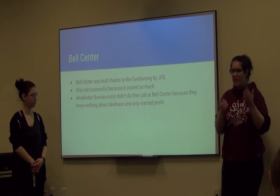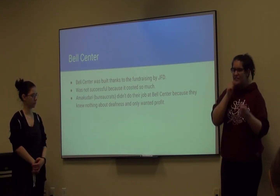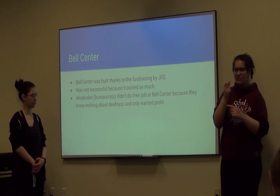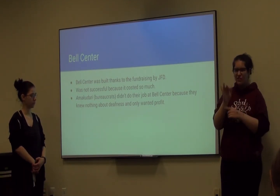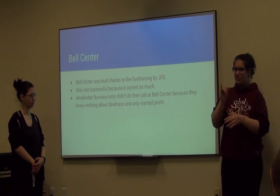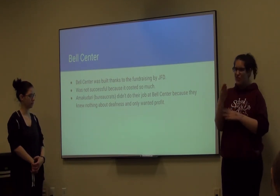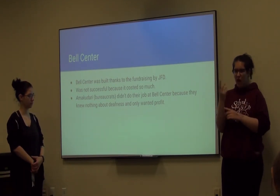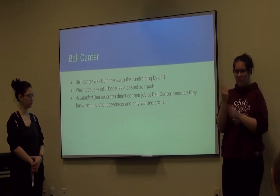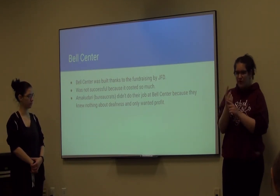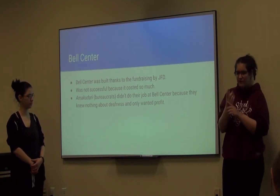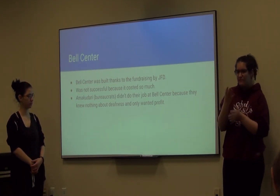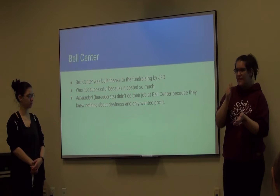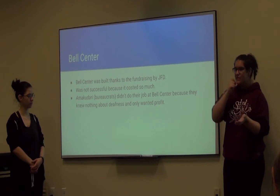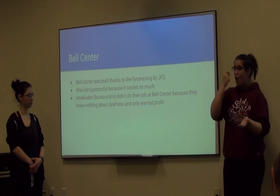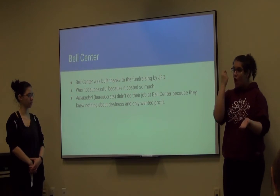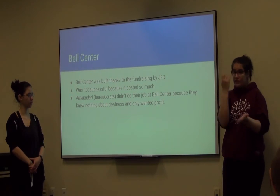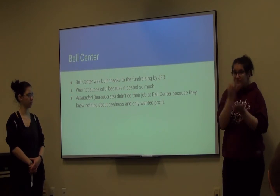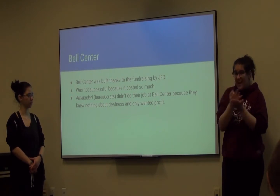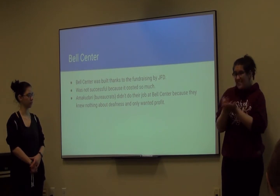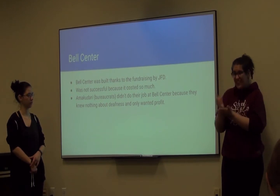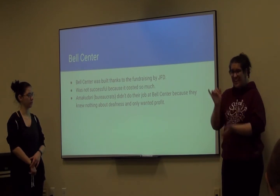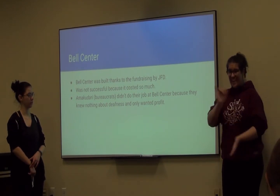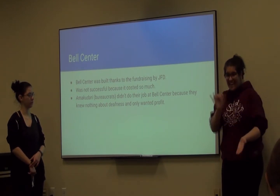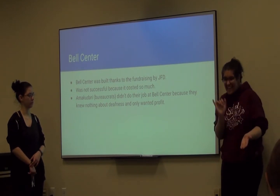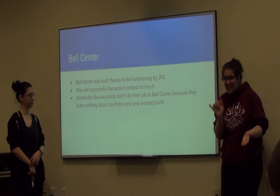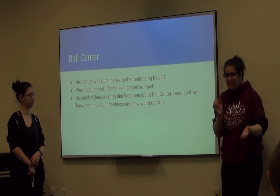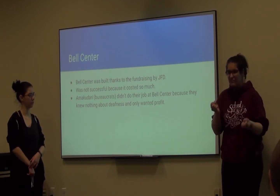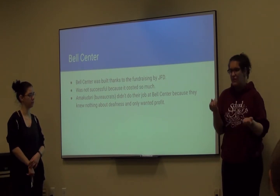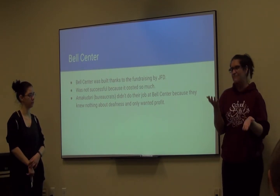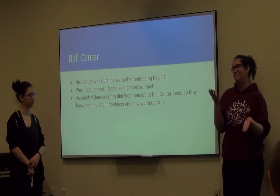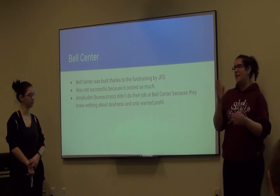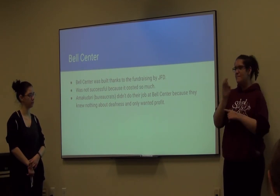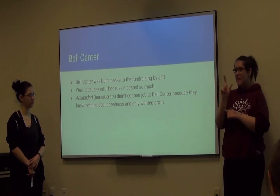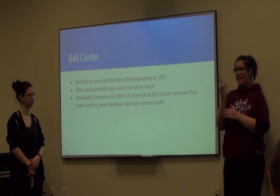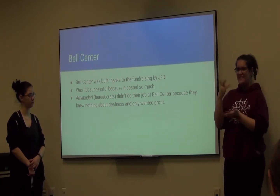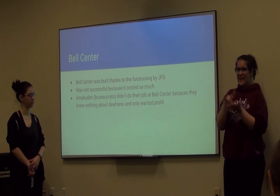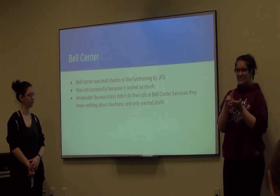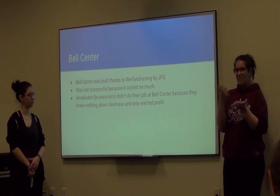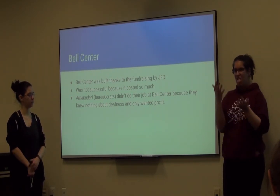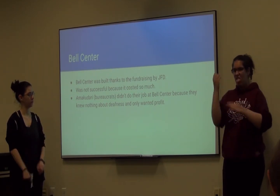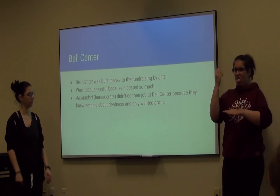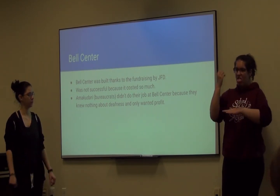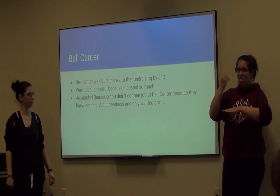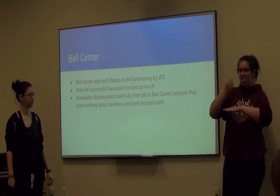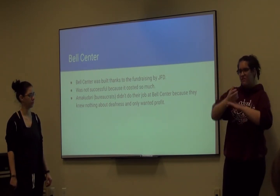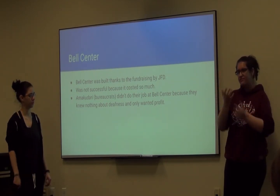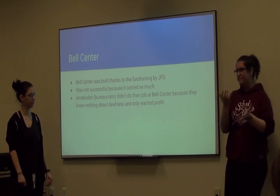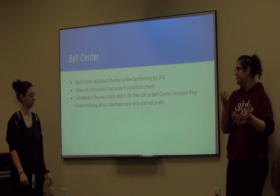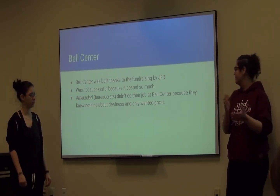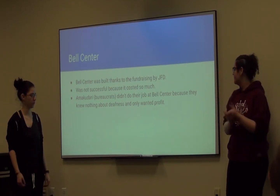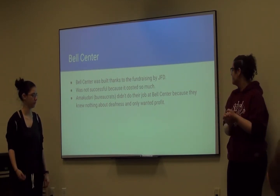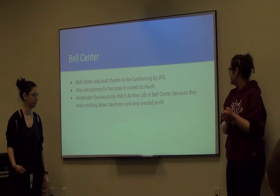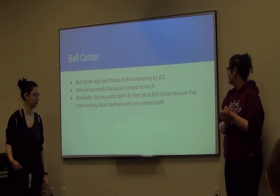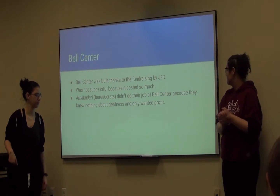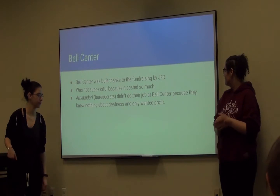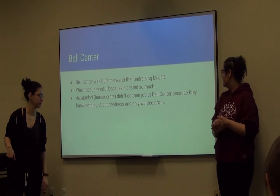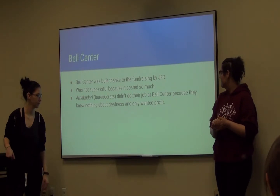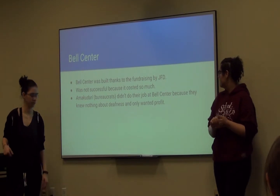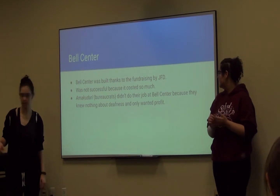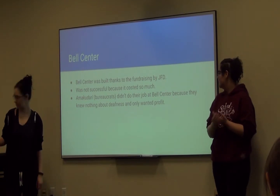know, what to do or how to do their job properly. They were really only in it for a profit, and they weren't earning